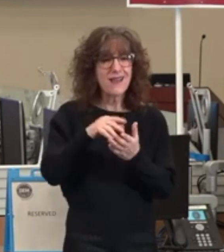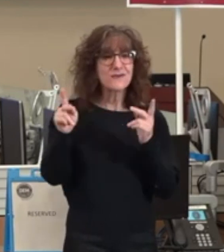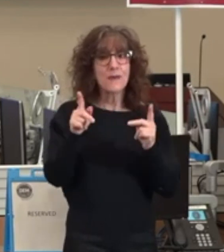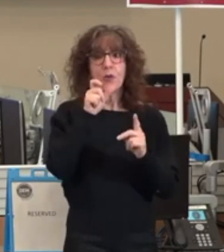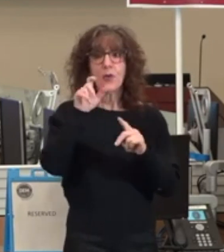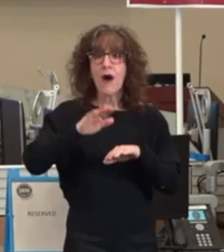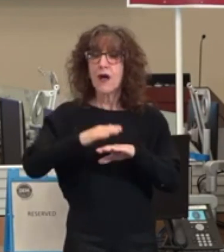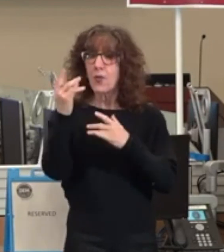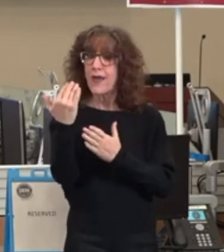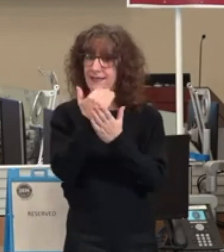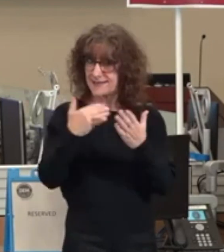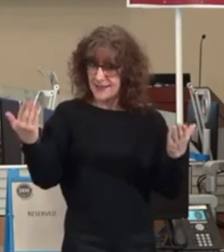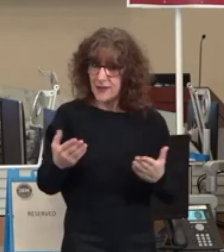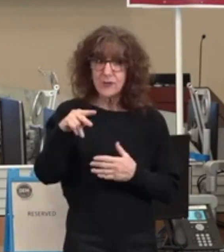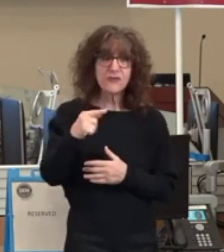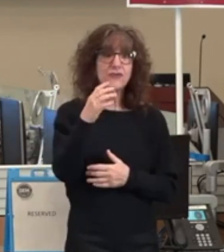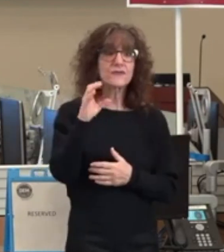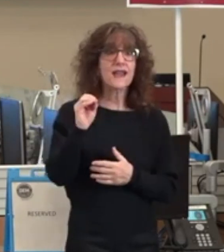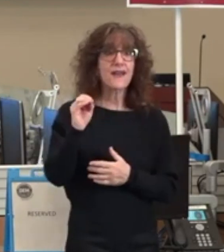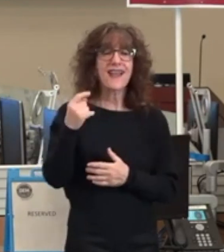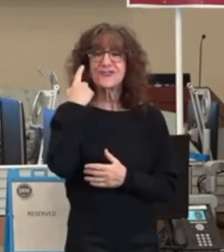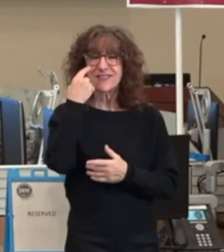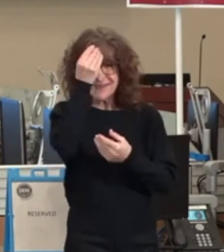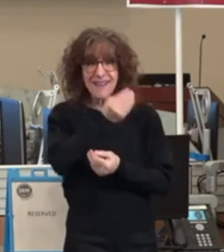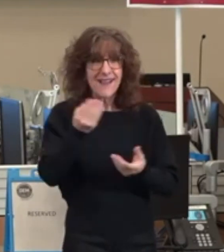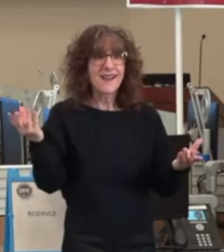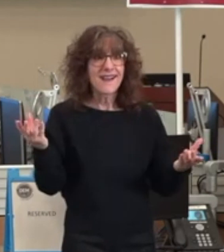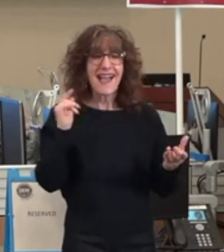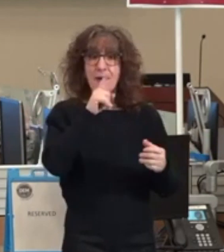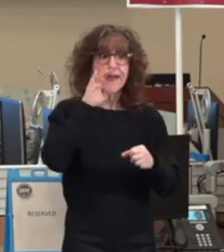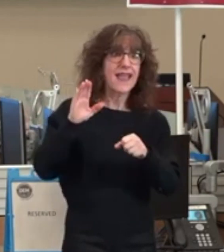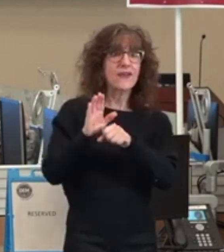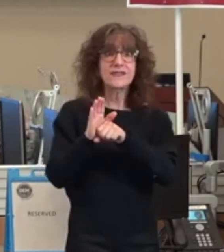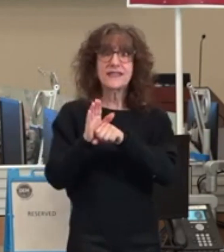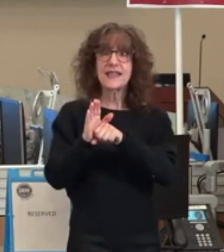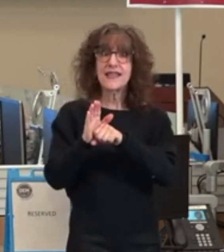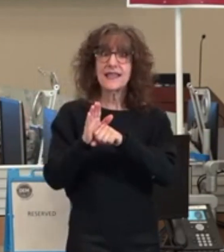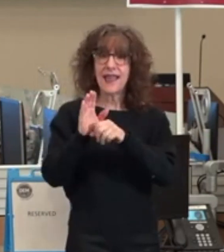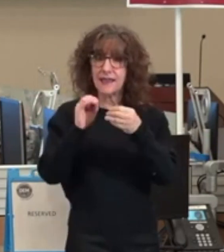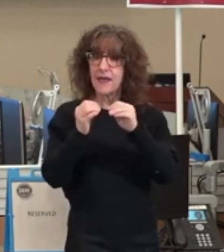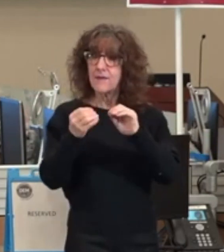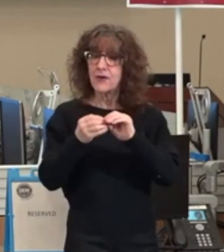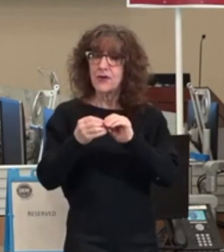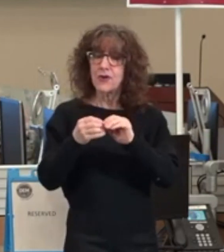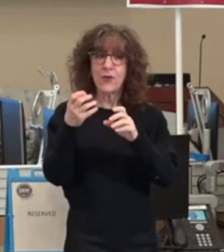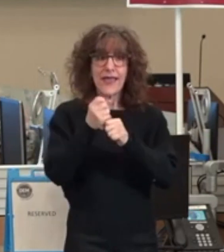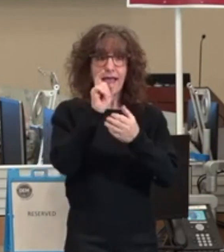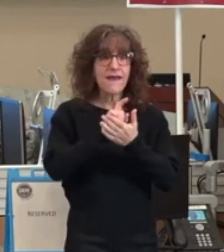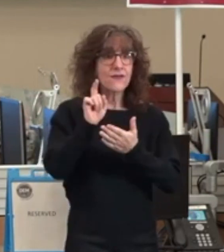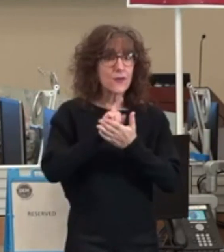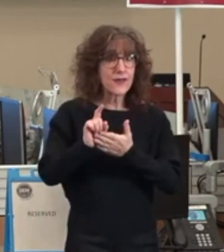who are on a wait list in Prince George's County. And I just told you, our guaranteed amount that we get now each